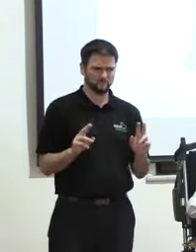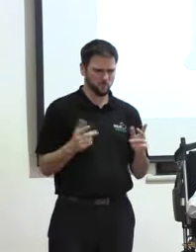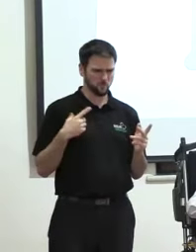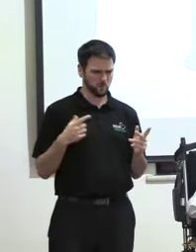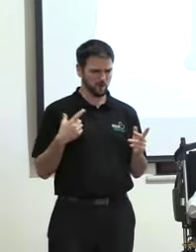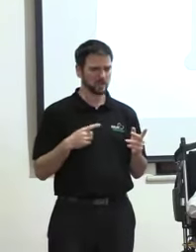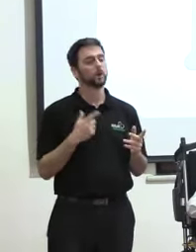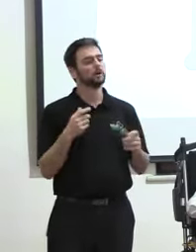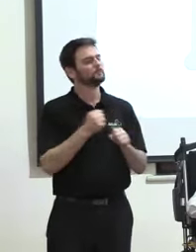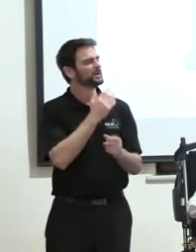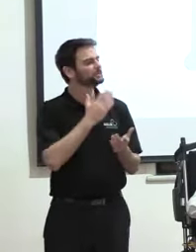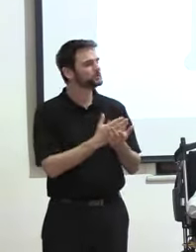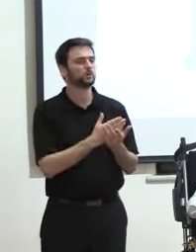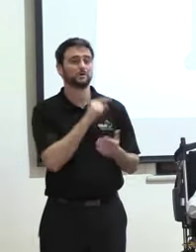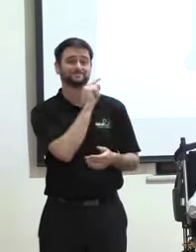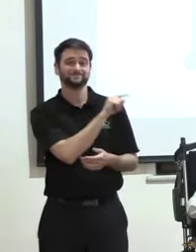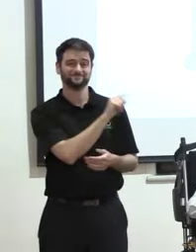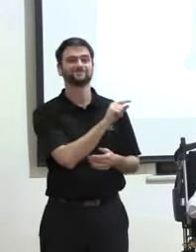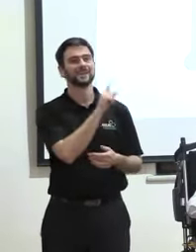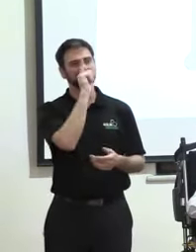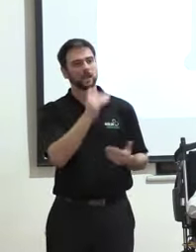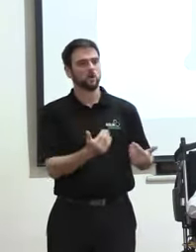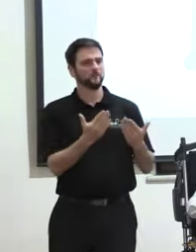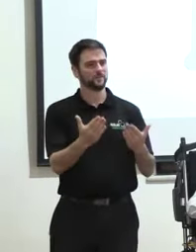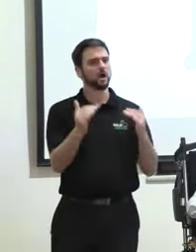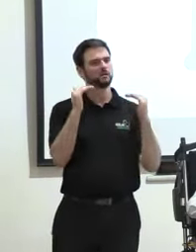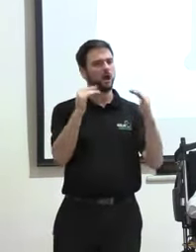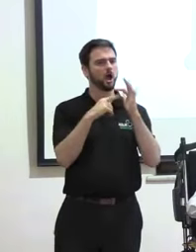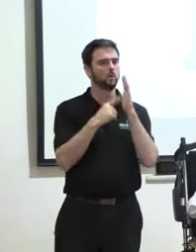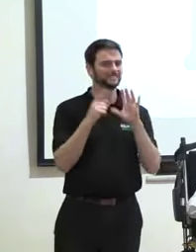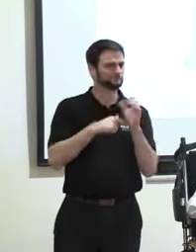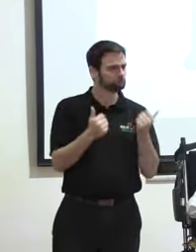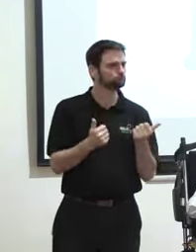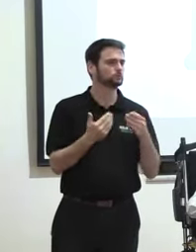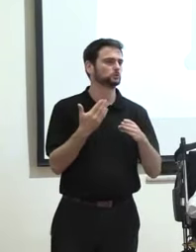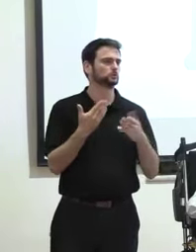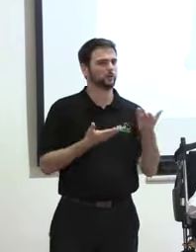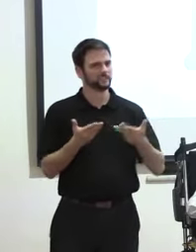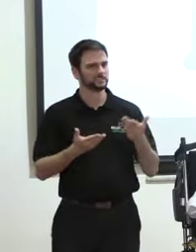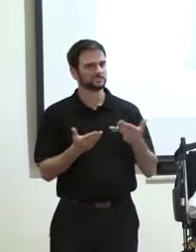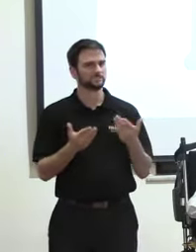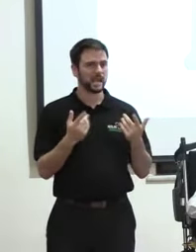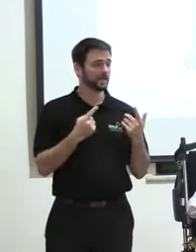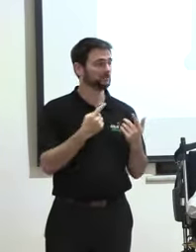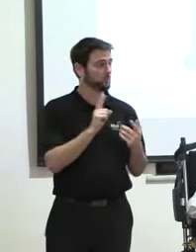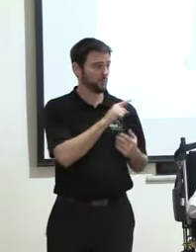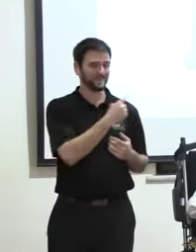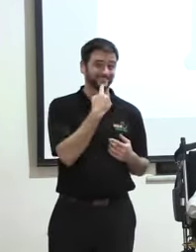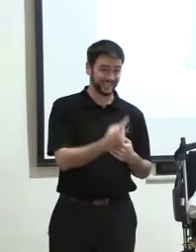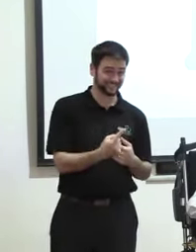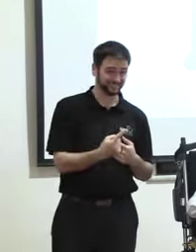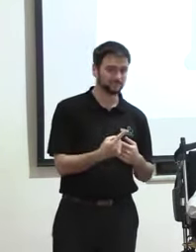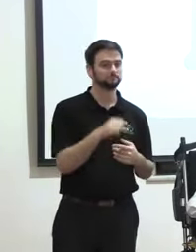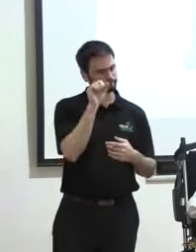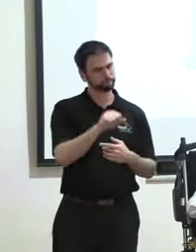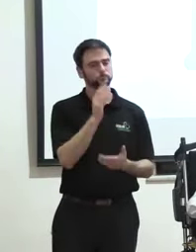done the checks and balances to show that they can deliver the services that they say they can deliver. But